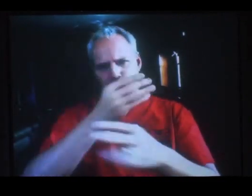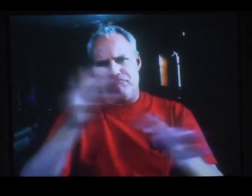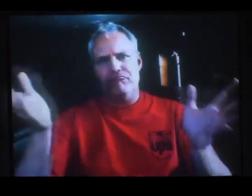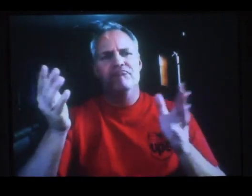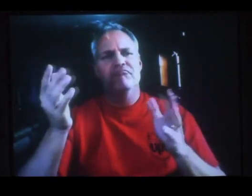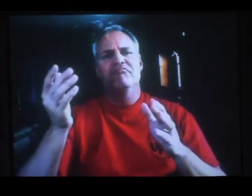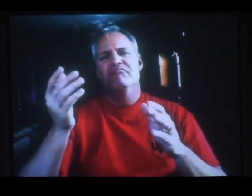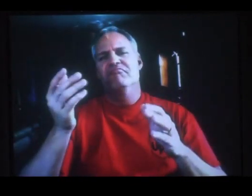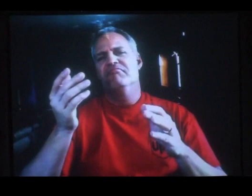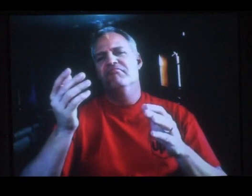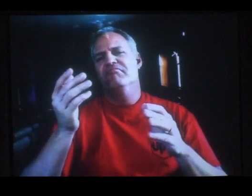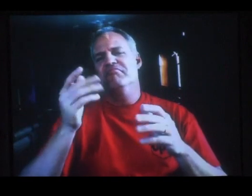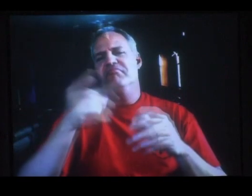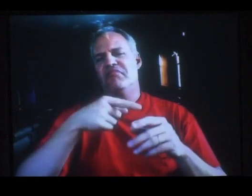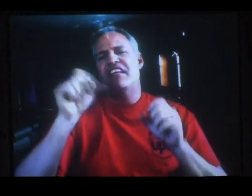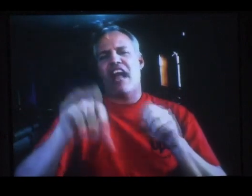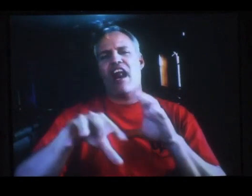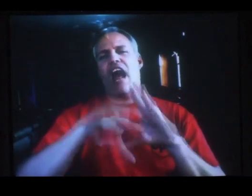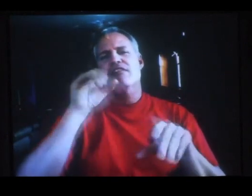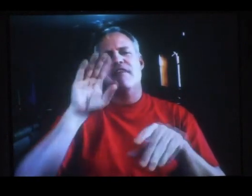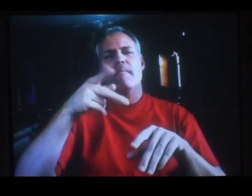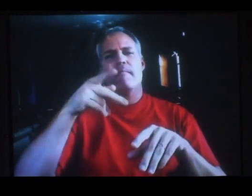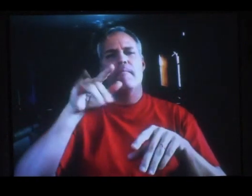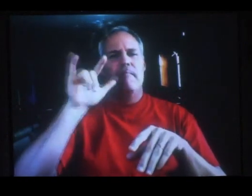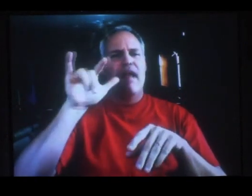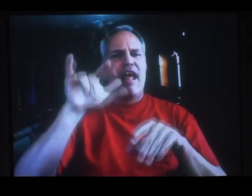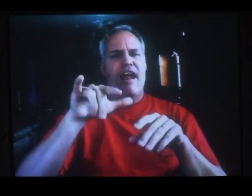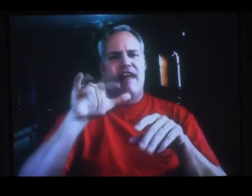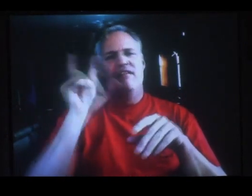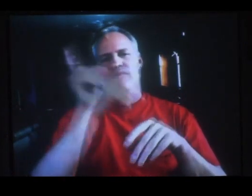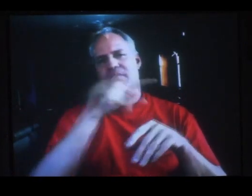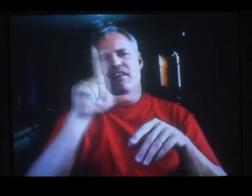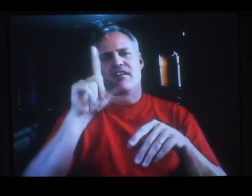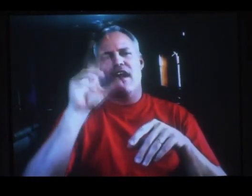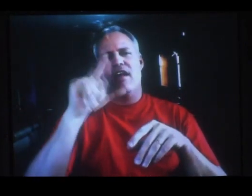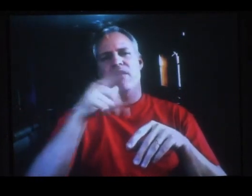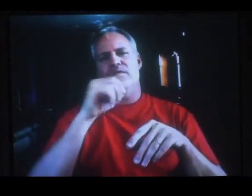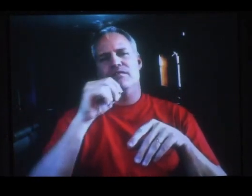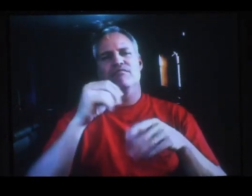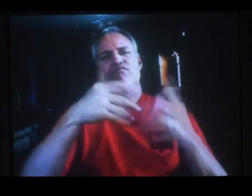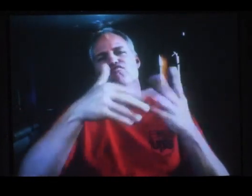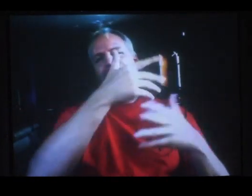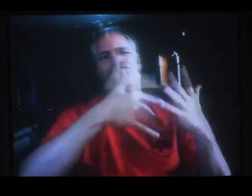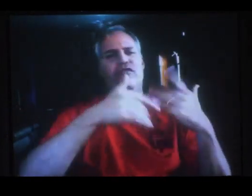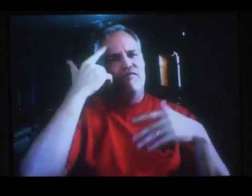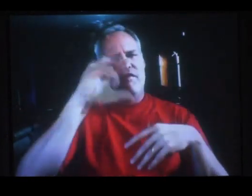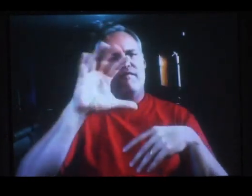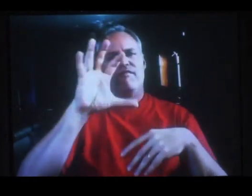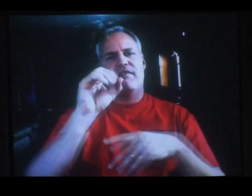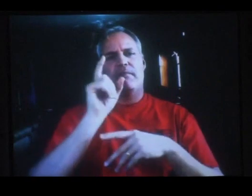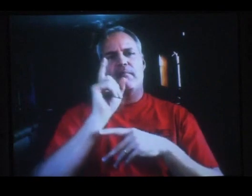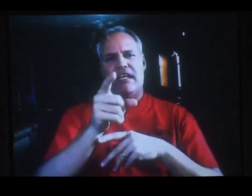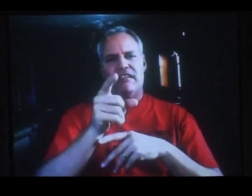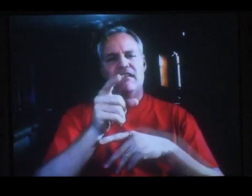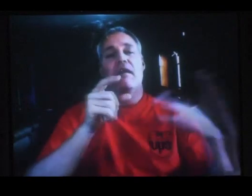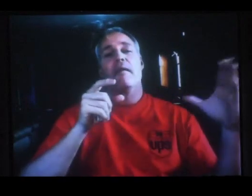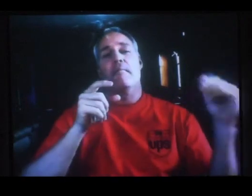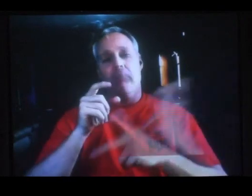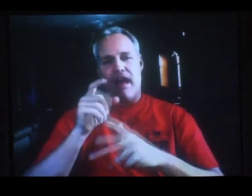plane lands, and the pilot announces over the intercom. He says, you guys can get out of the plane and, go in for a little while and hang out. About 15